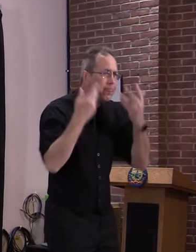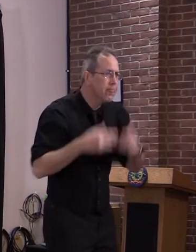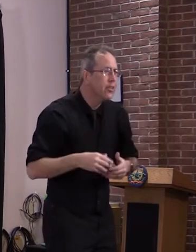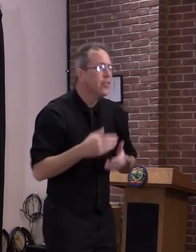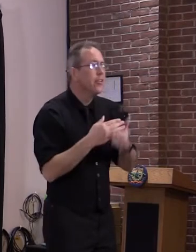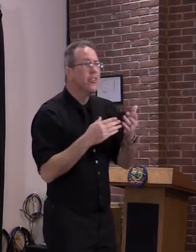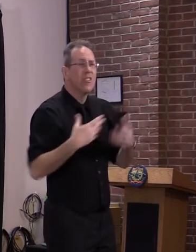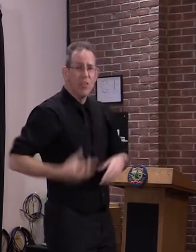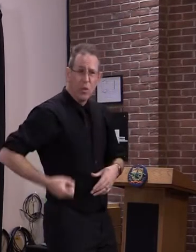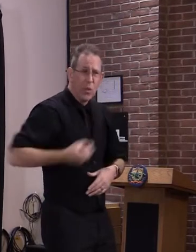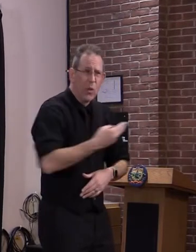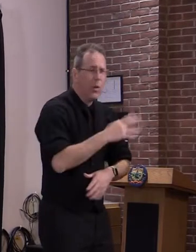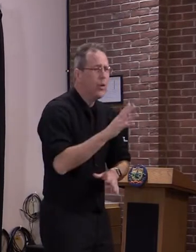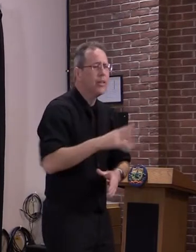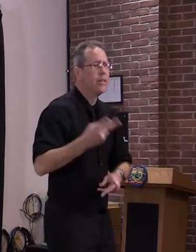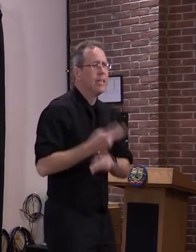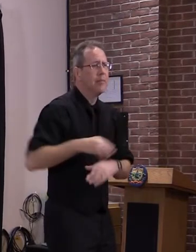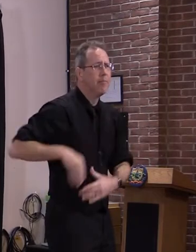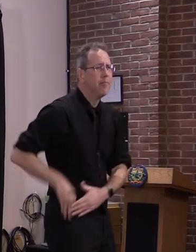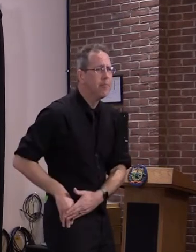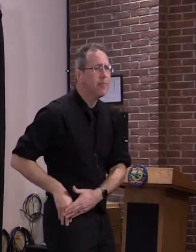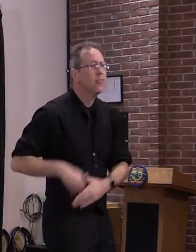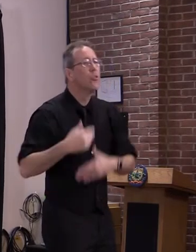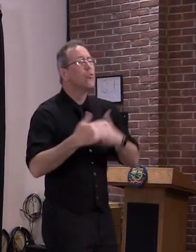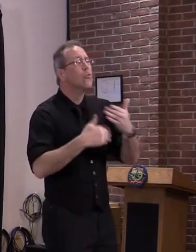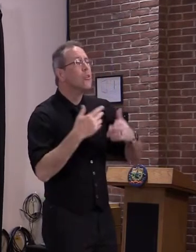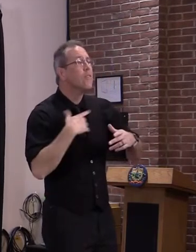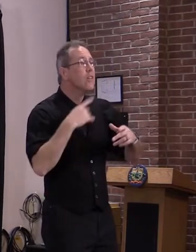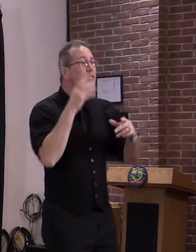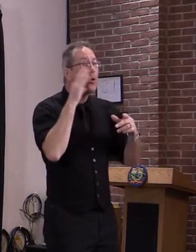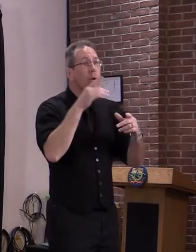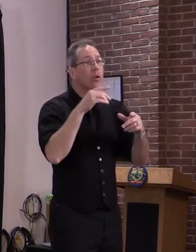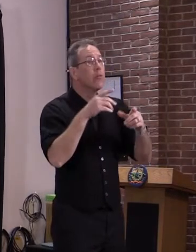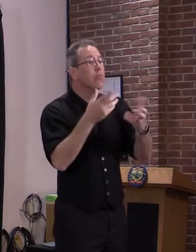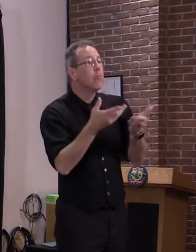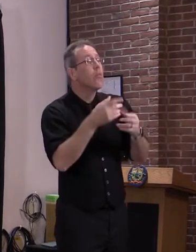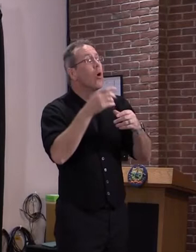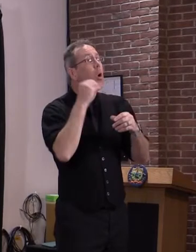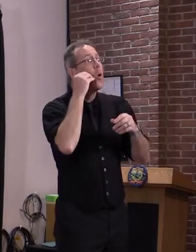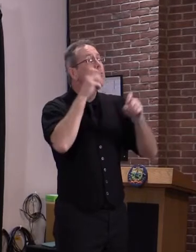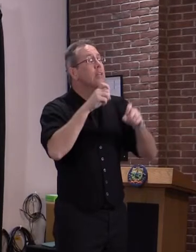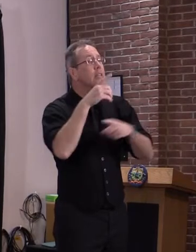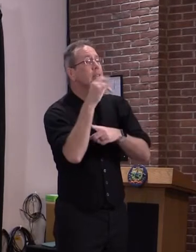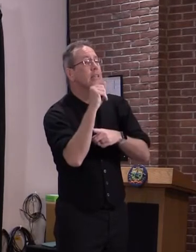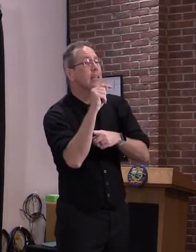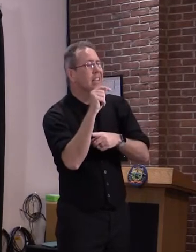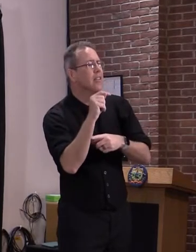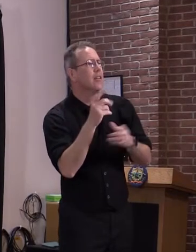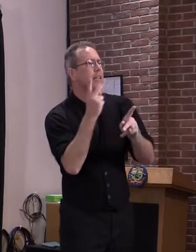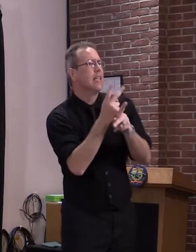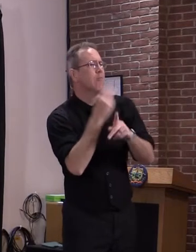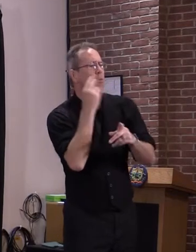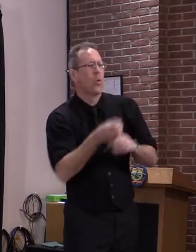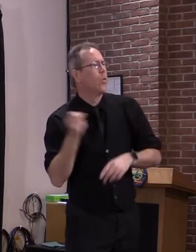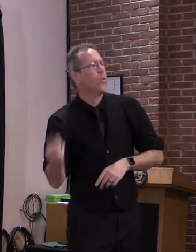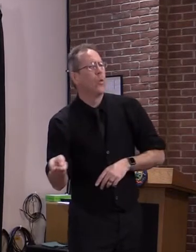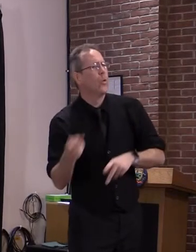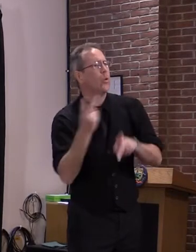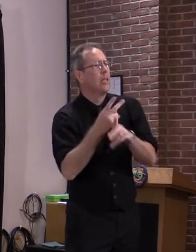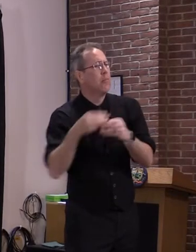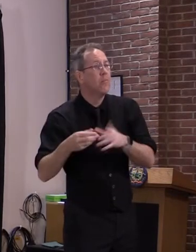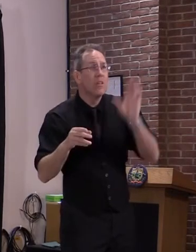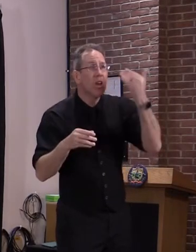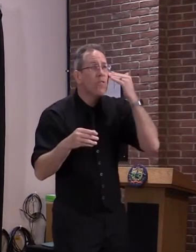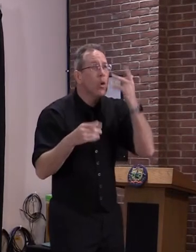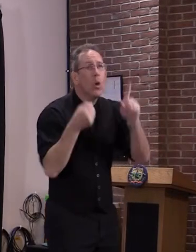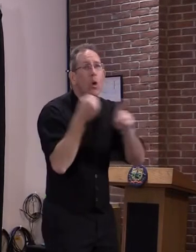kits as well. As much as we've learned about this virus, we also know it has the ability to quickly change, and